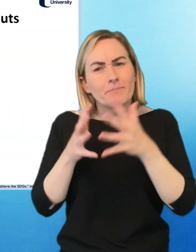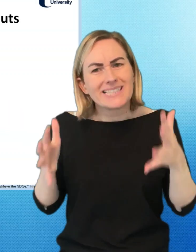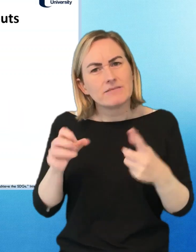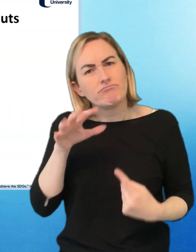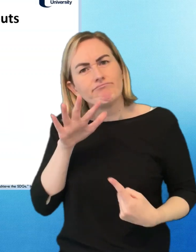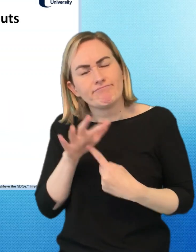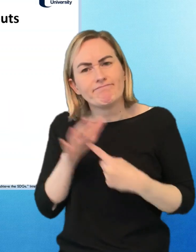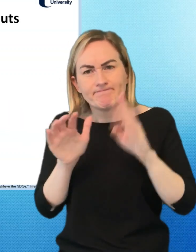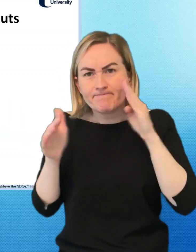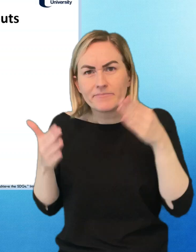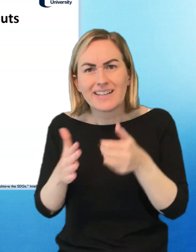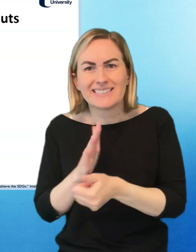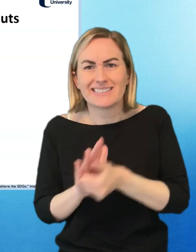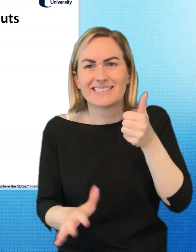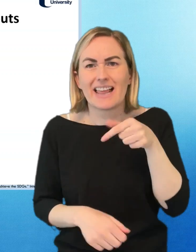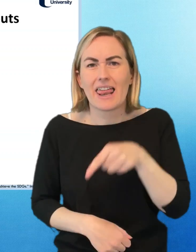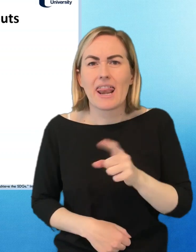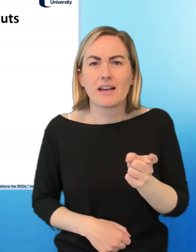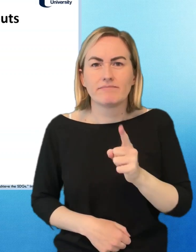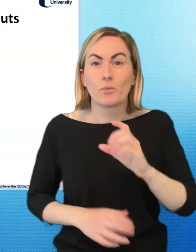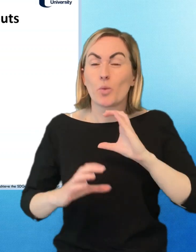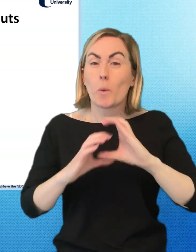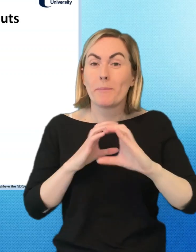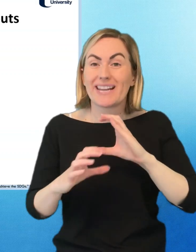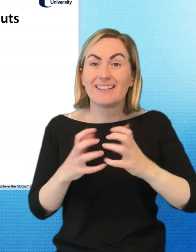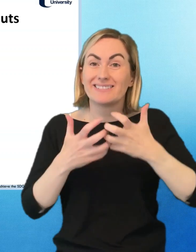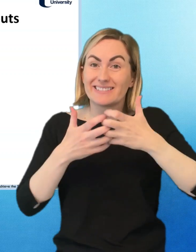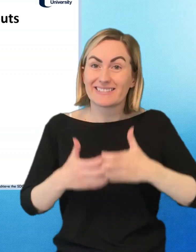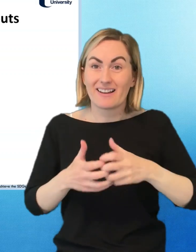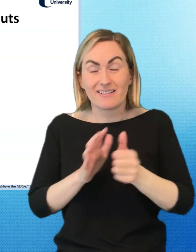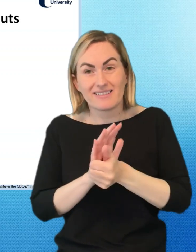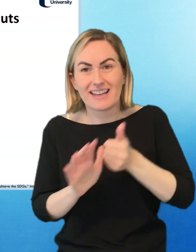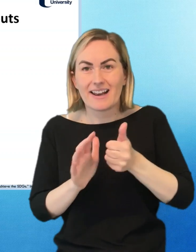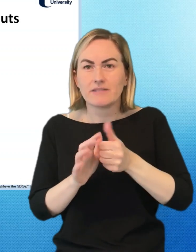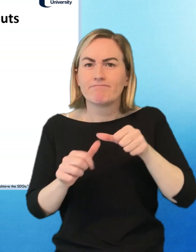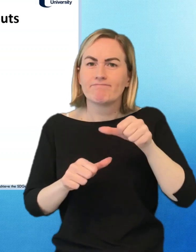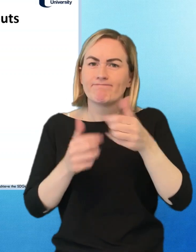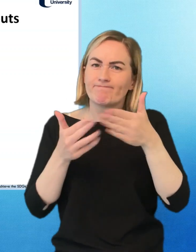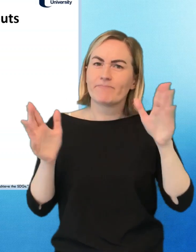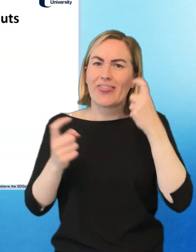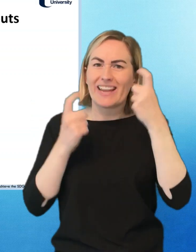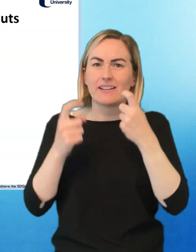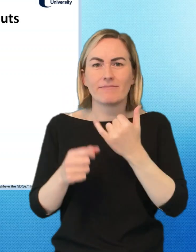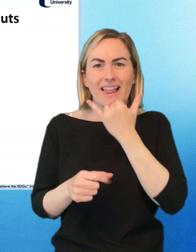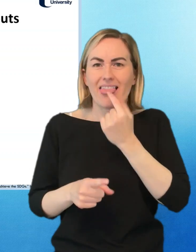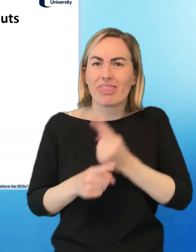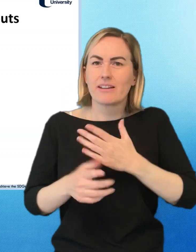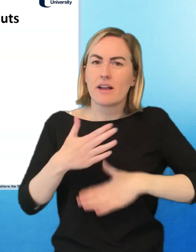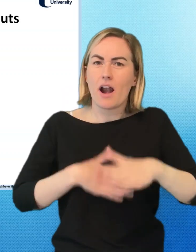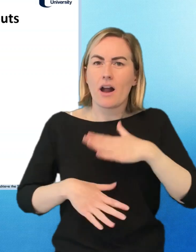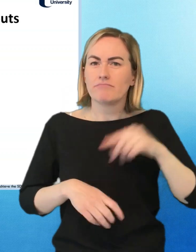key competences coming to the fore, such as communication, technical skills, critical thinking,